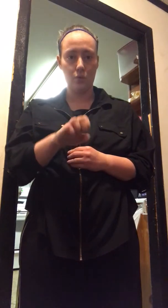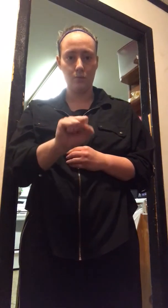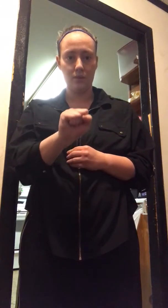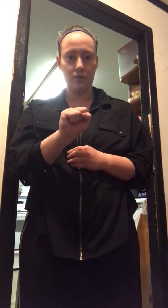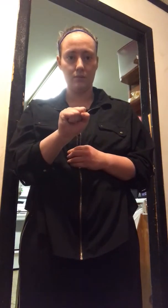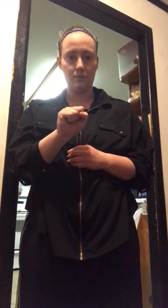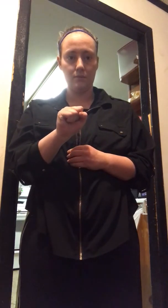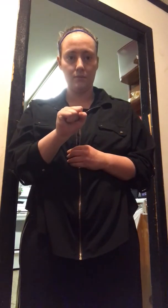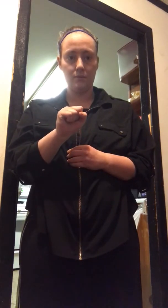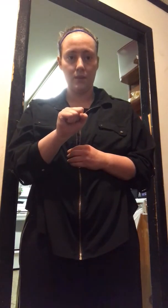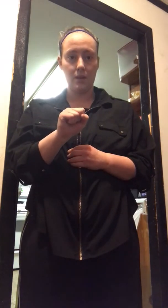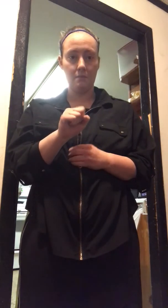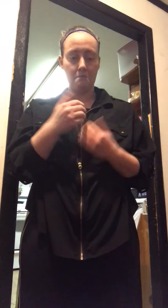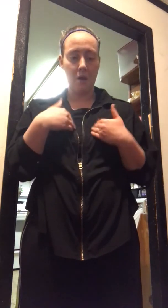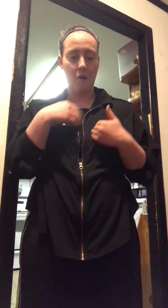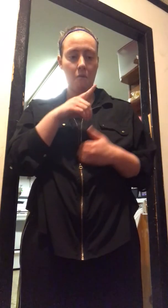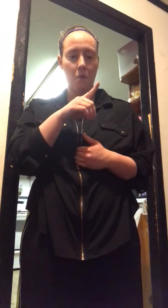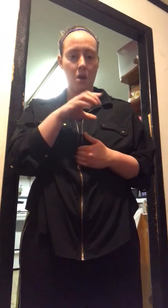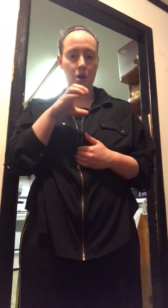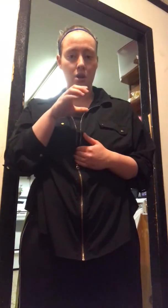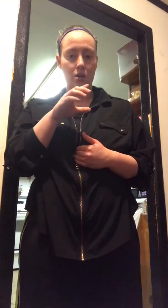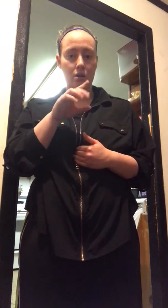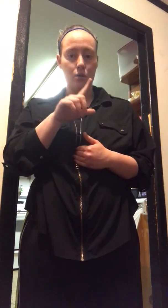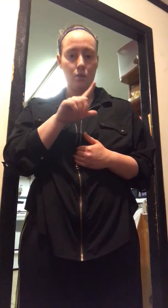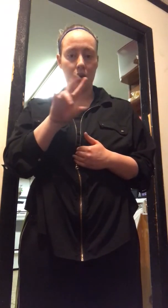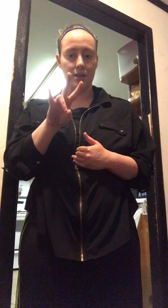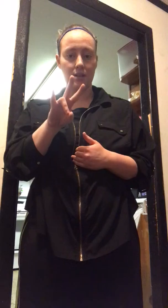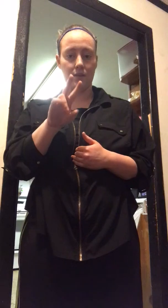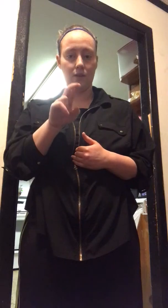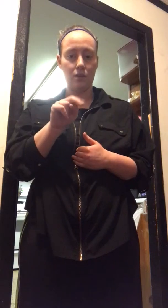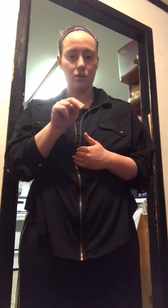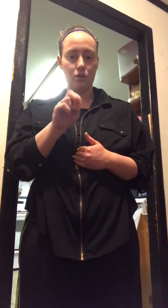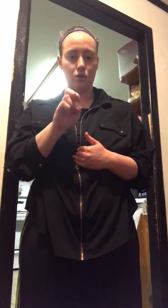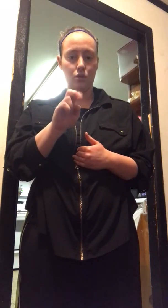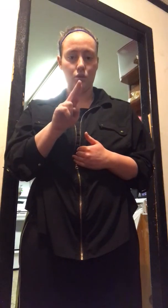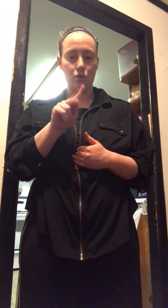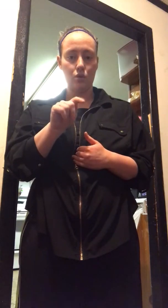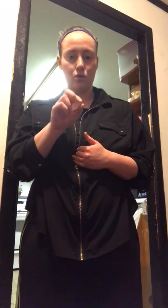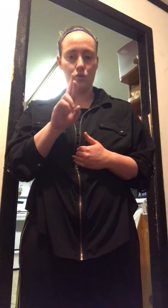has 127 neutrons or 131 neutrons.